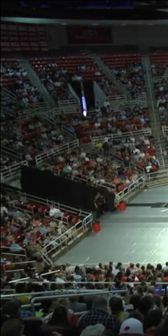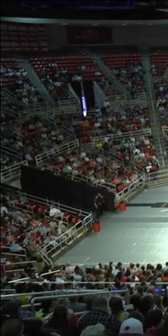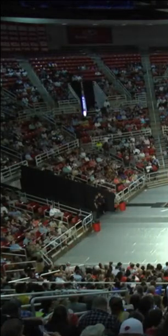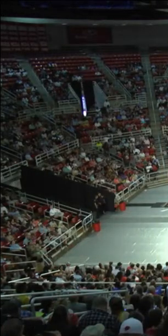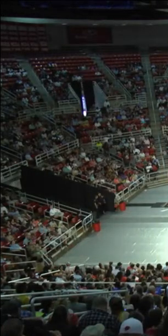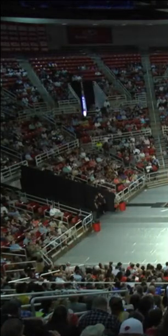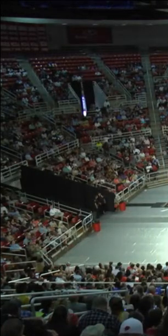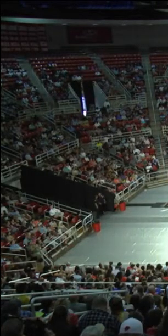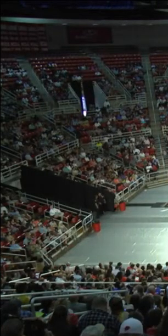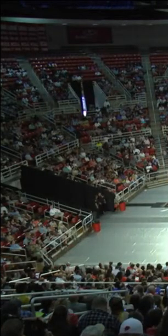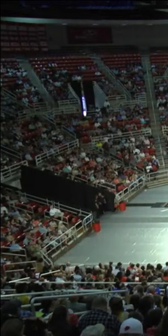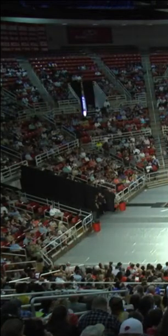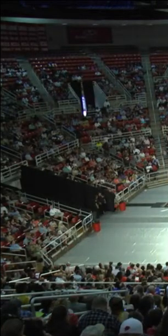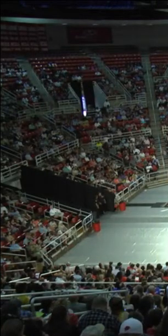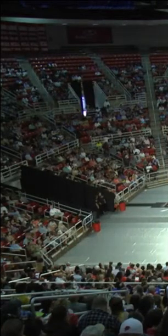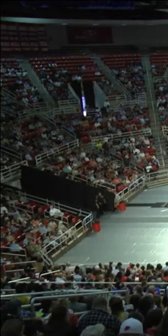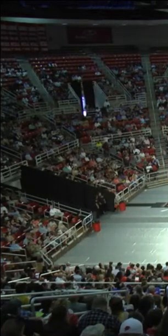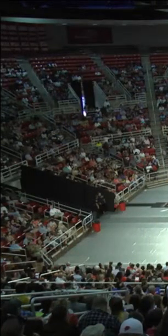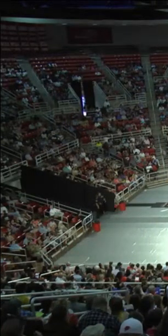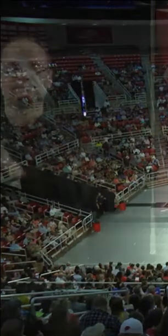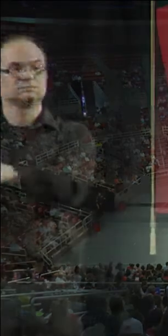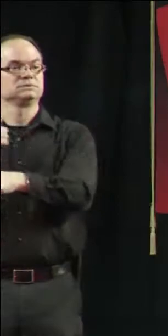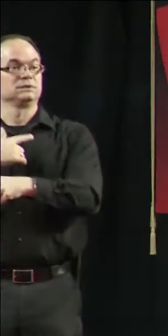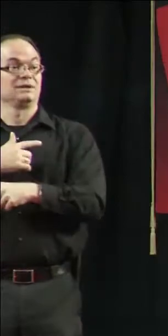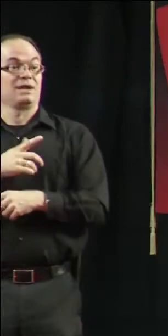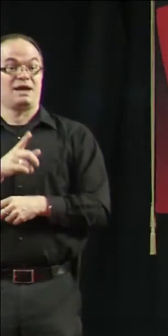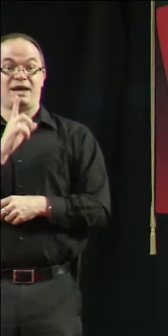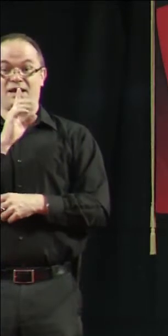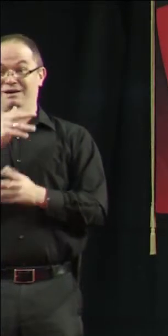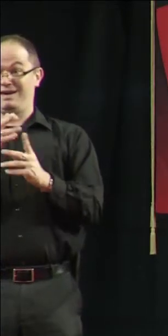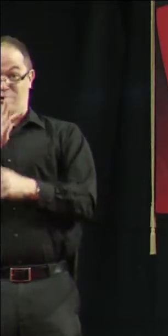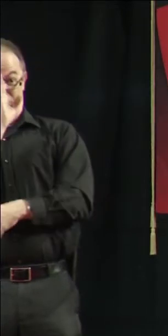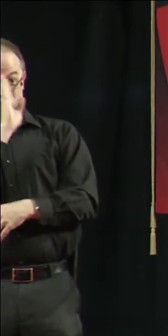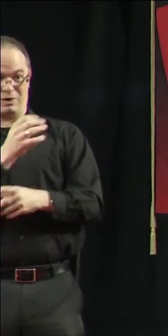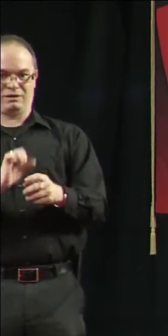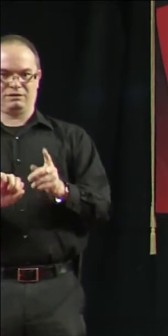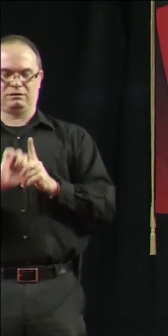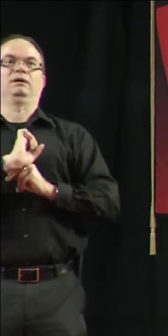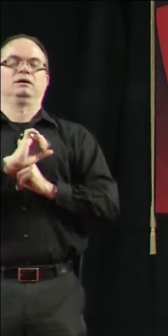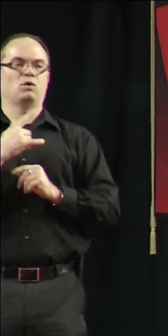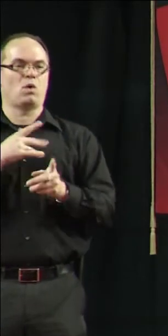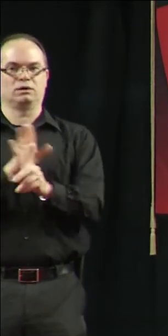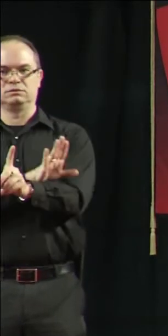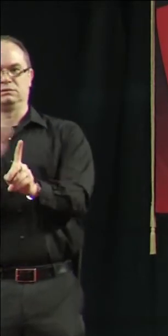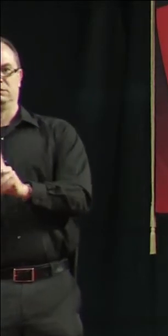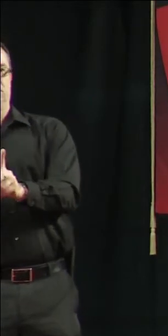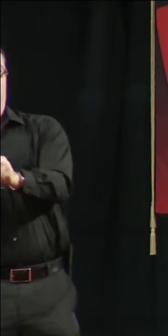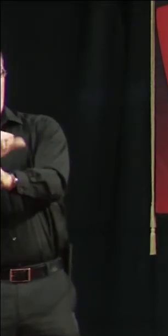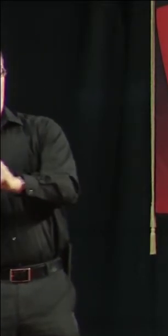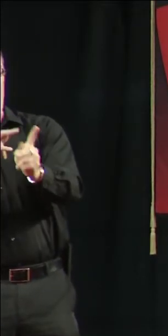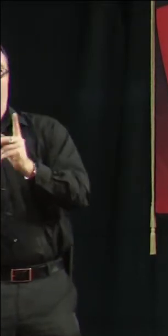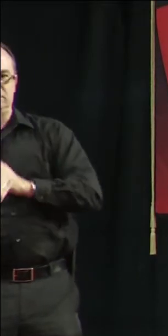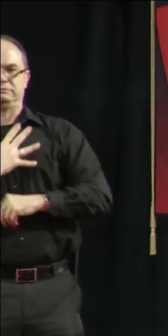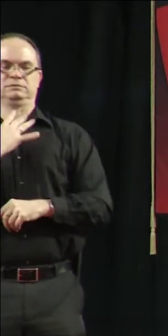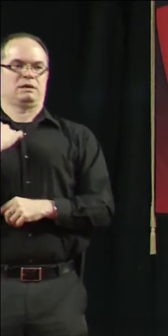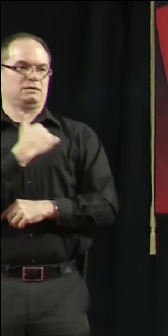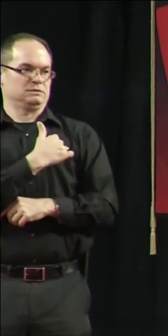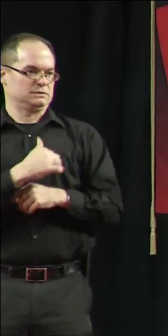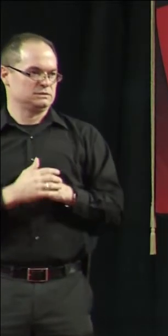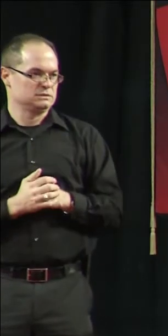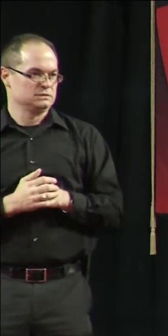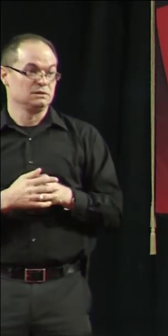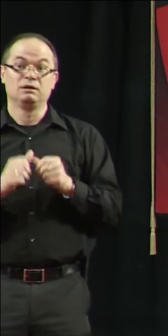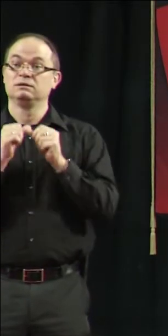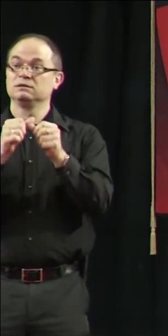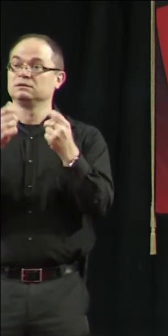all of us in some way, which it was whether directly or indirectly. As we go on to achieve